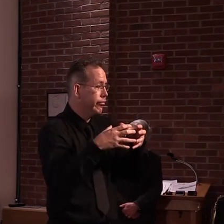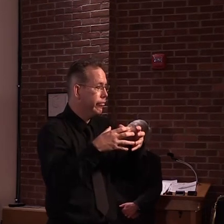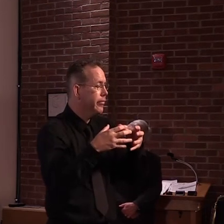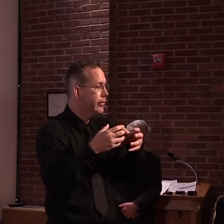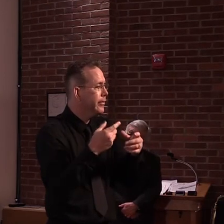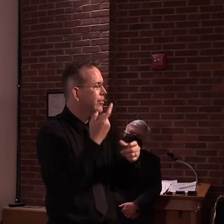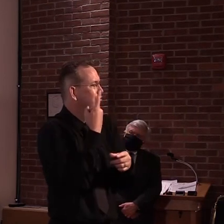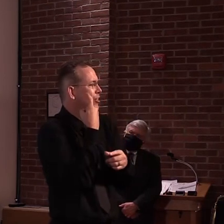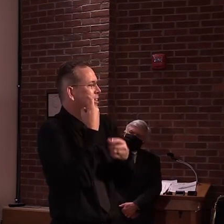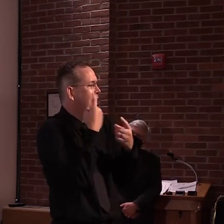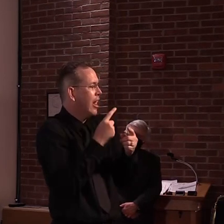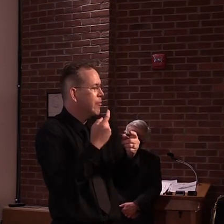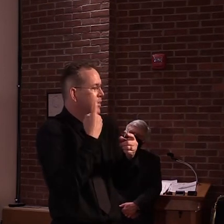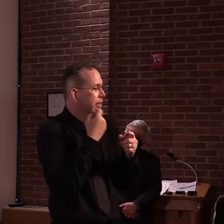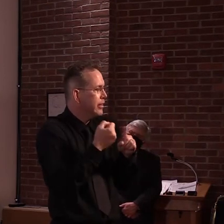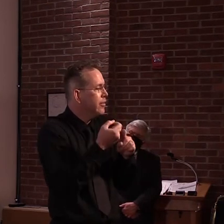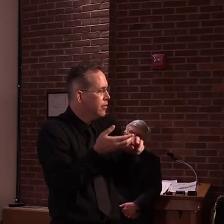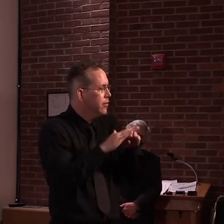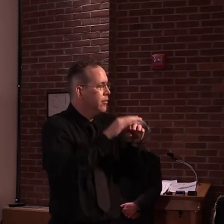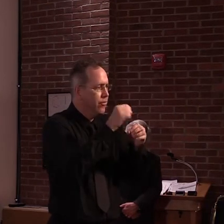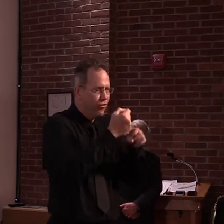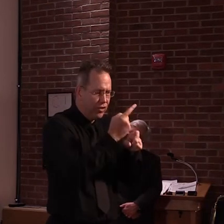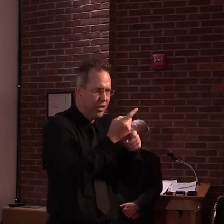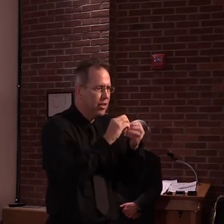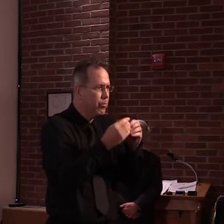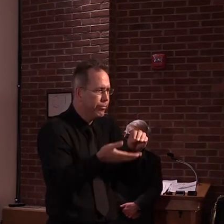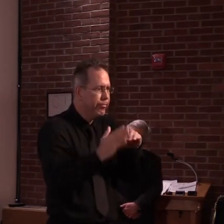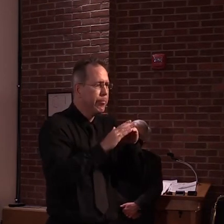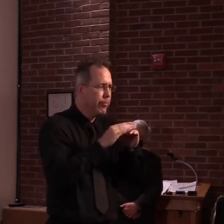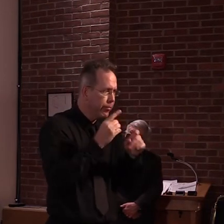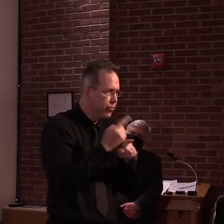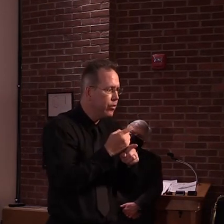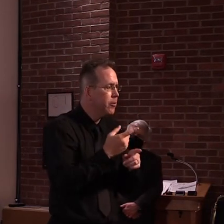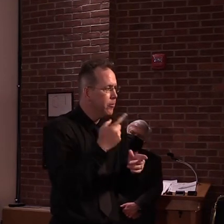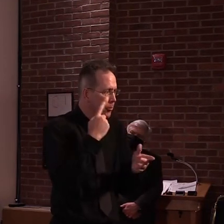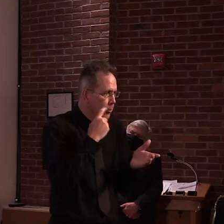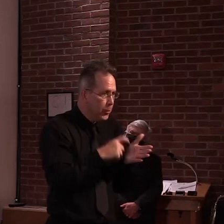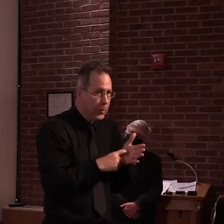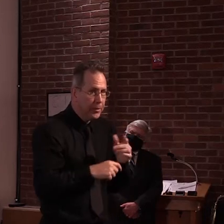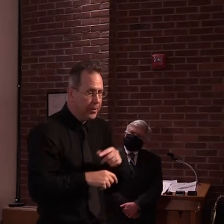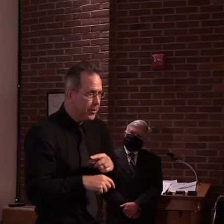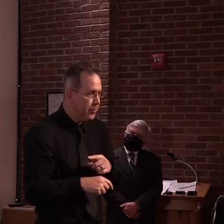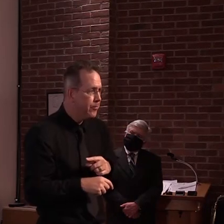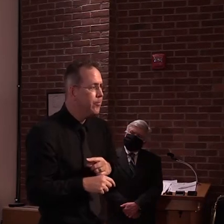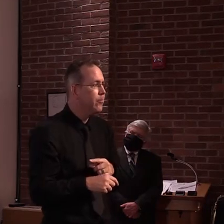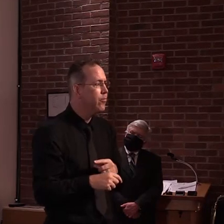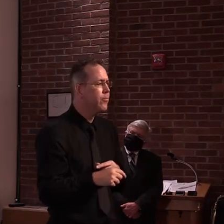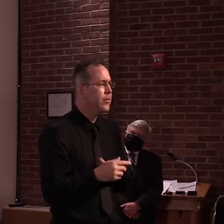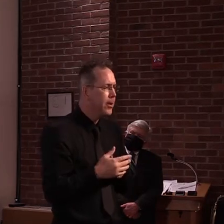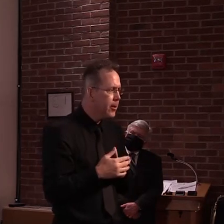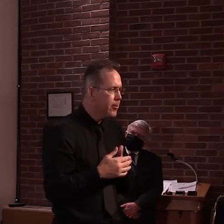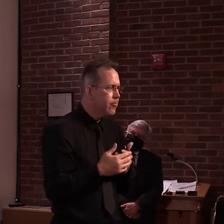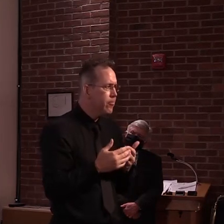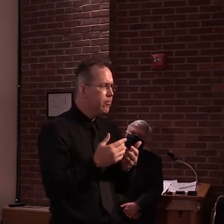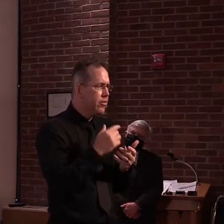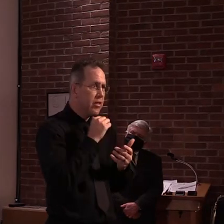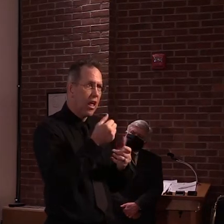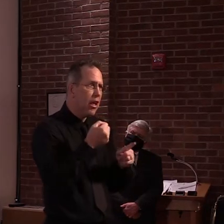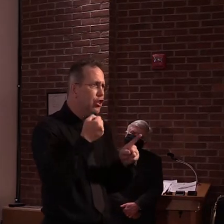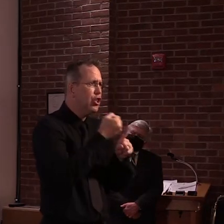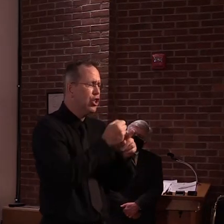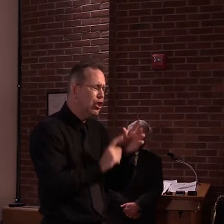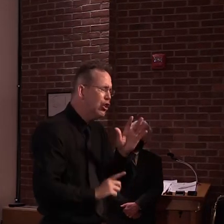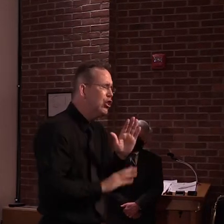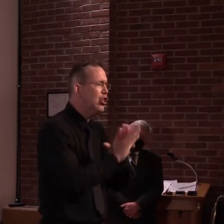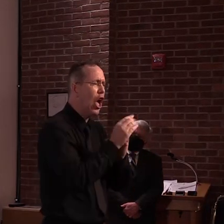you noticed, on the way that the cases were portrayed, there wasn't a vast increase going on. We were